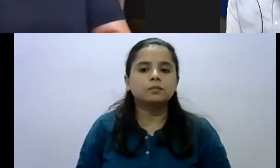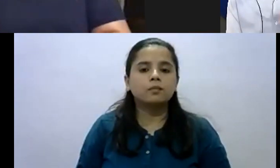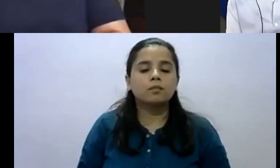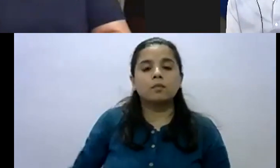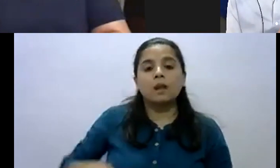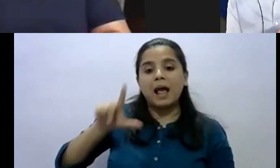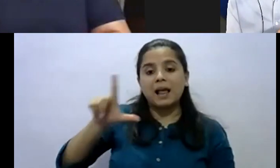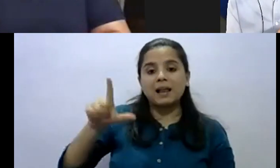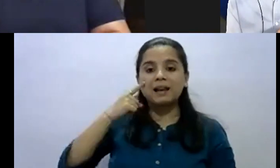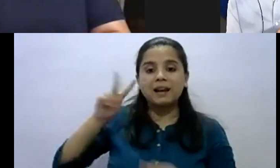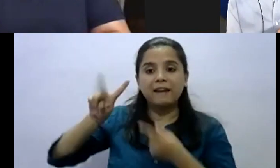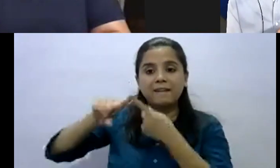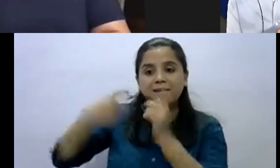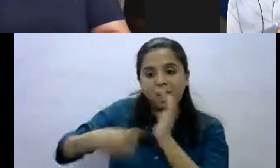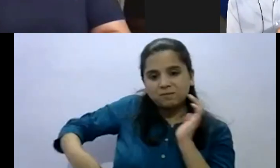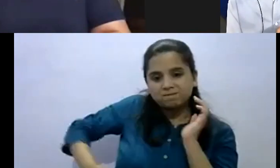liver, kidney problem.